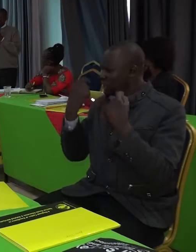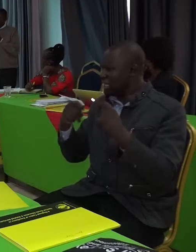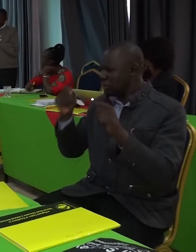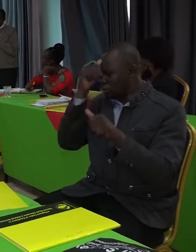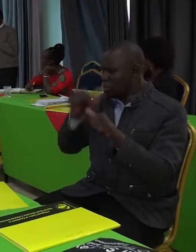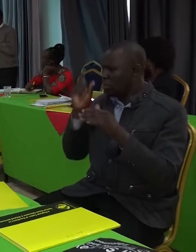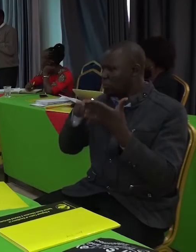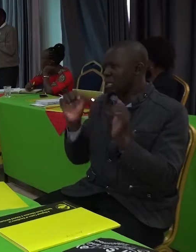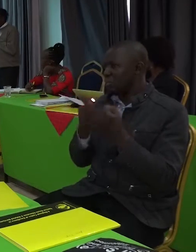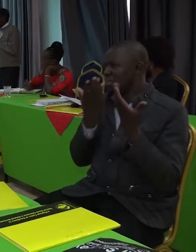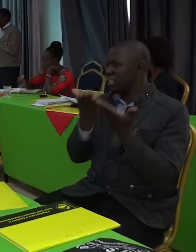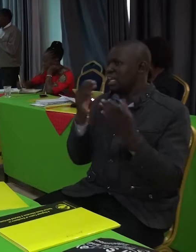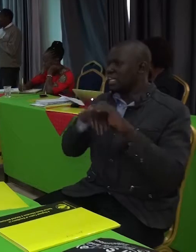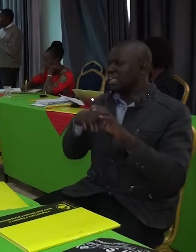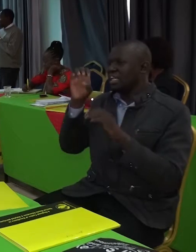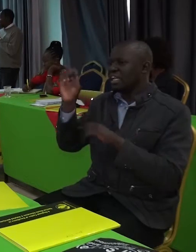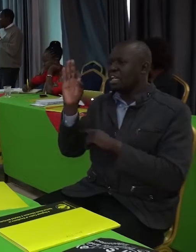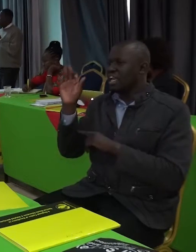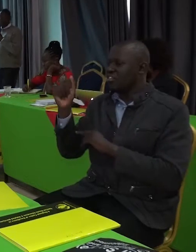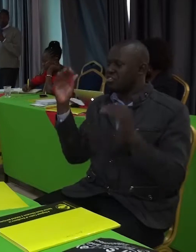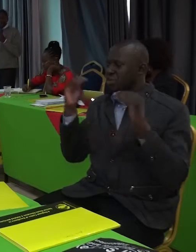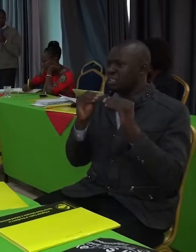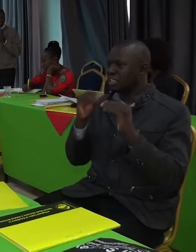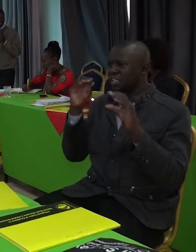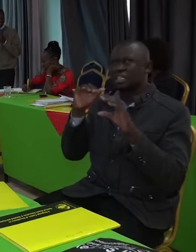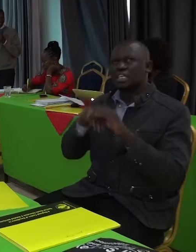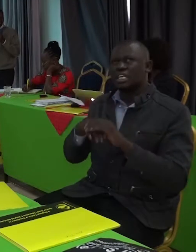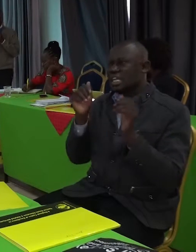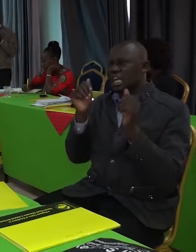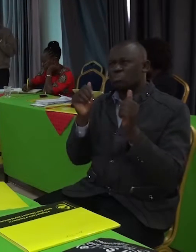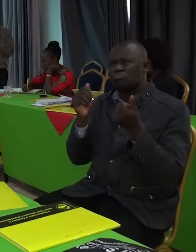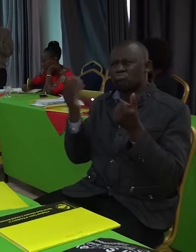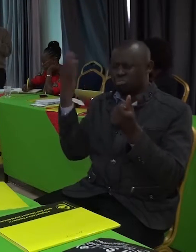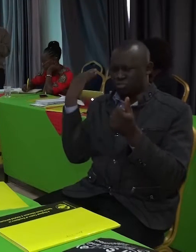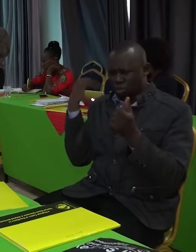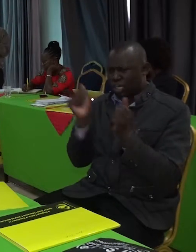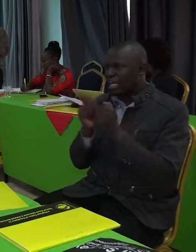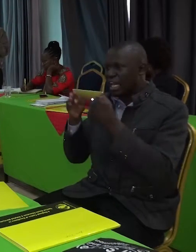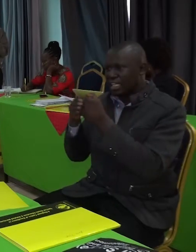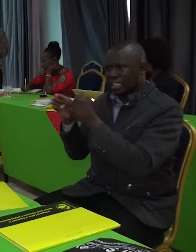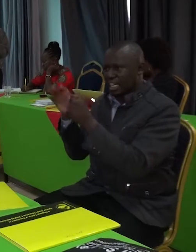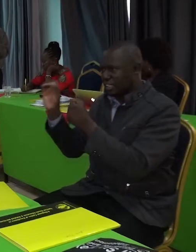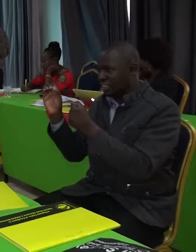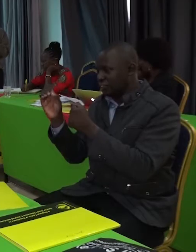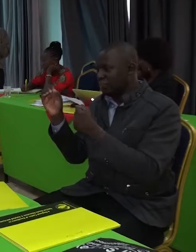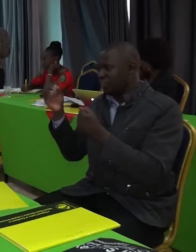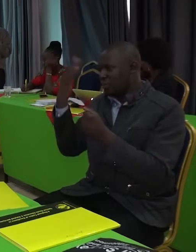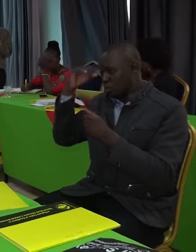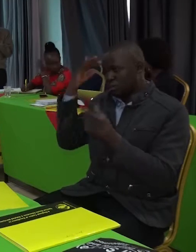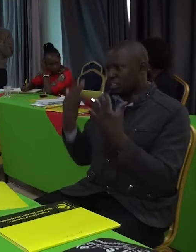Jomtien. So I think Dakar was 2000, because it is 10 years after